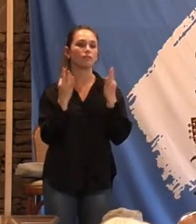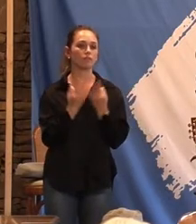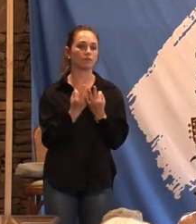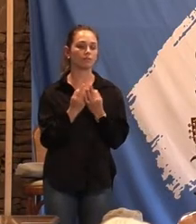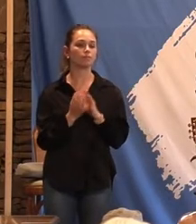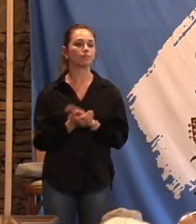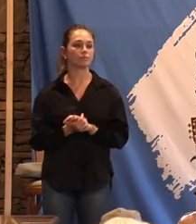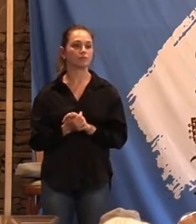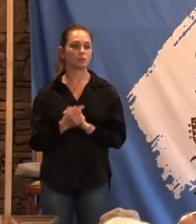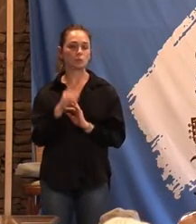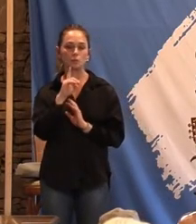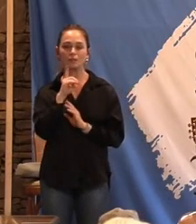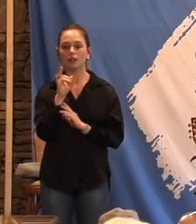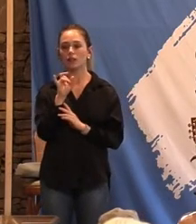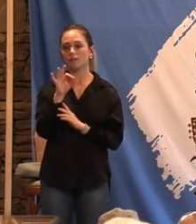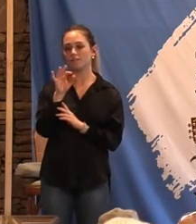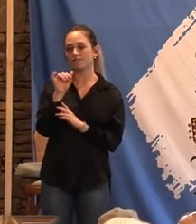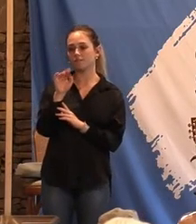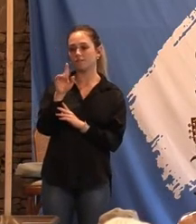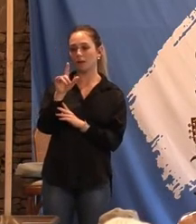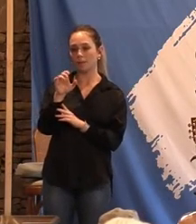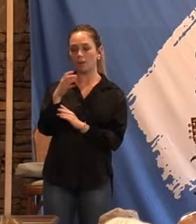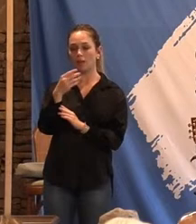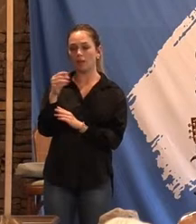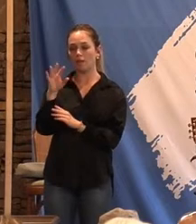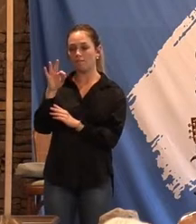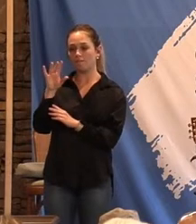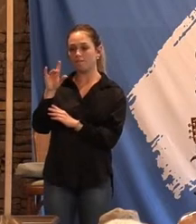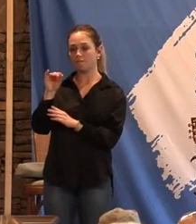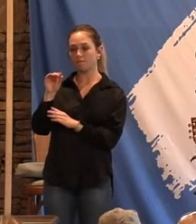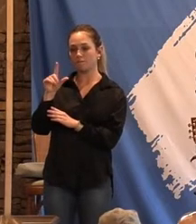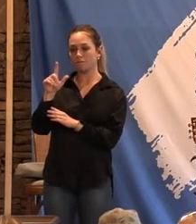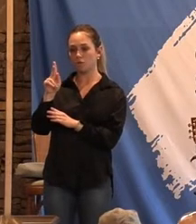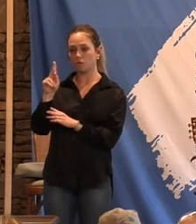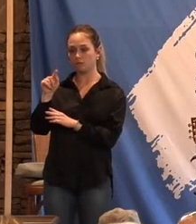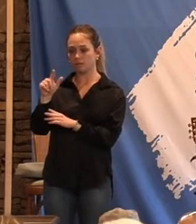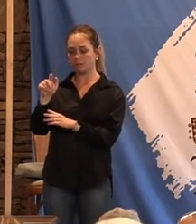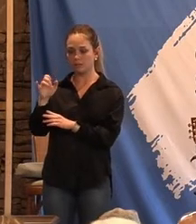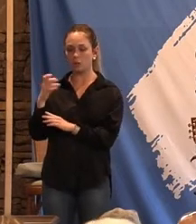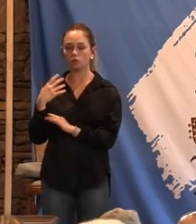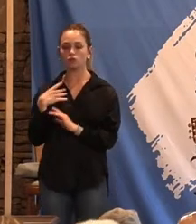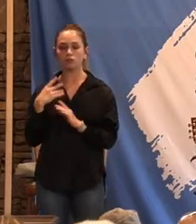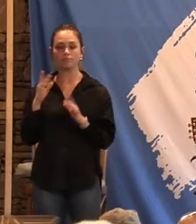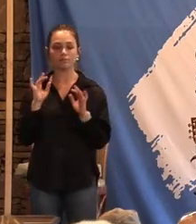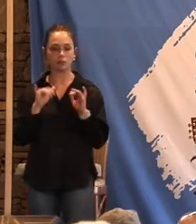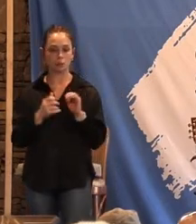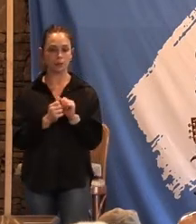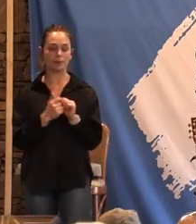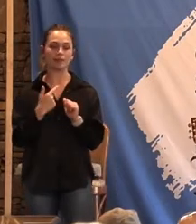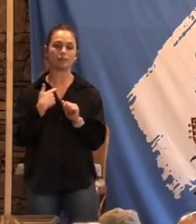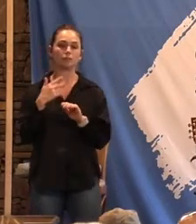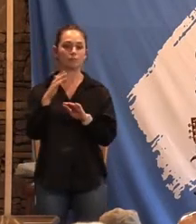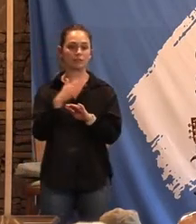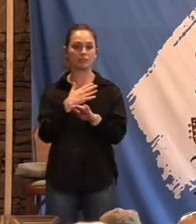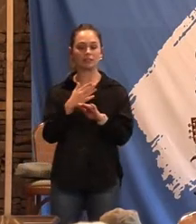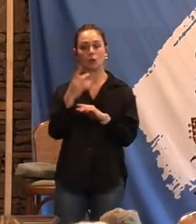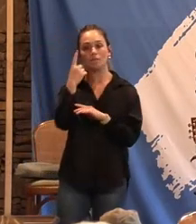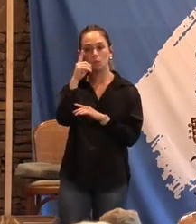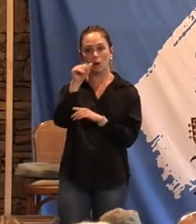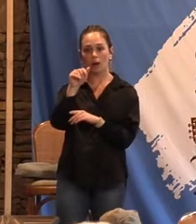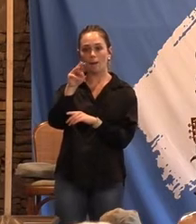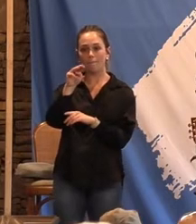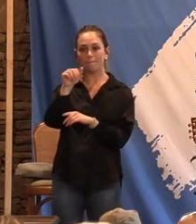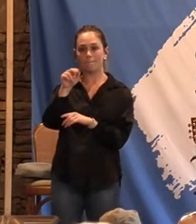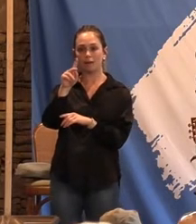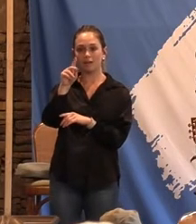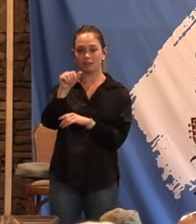really a fable and also like a folk tale. So just bear with me, okay? This is my song to Amanda